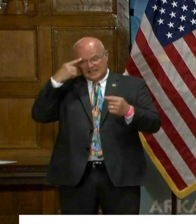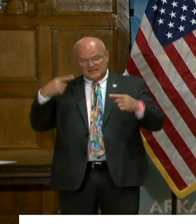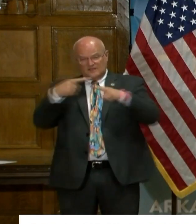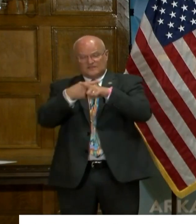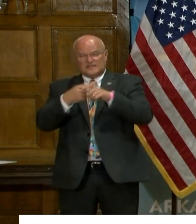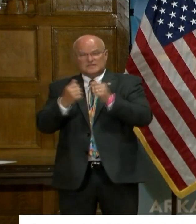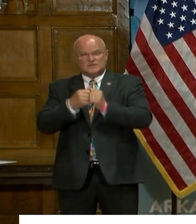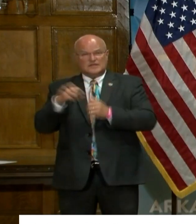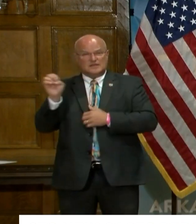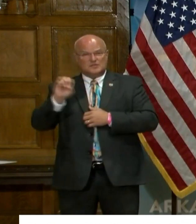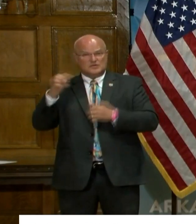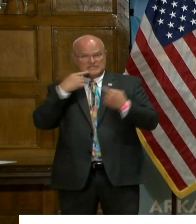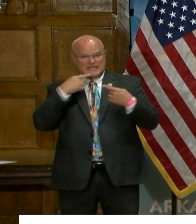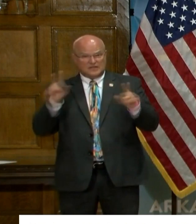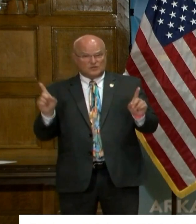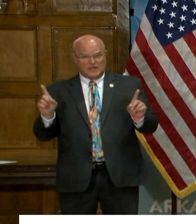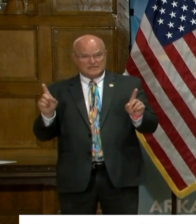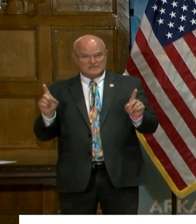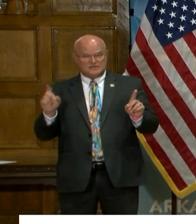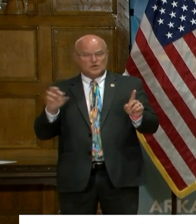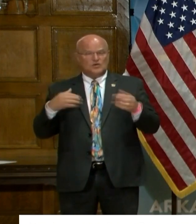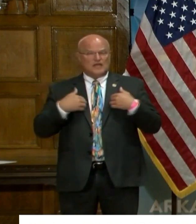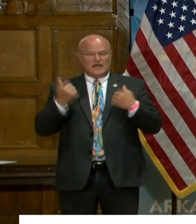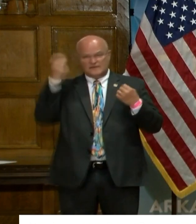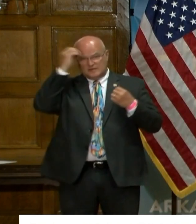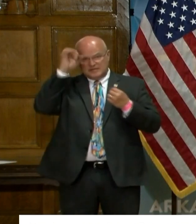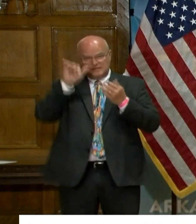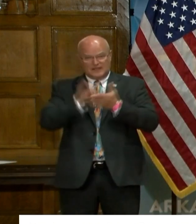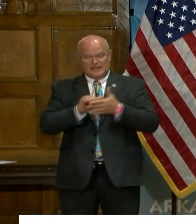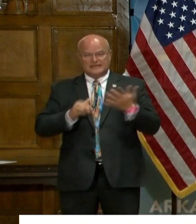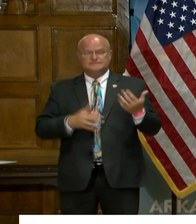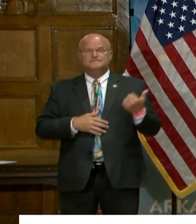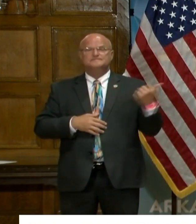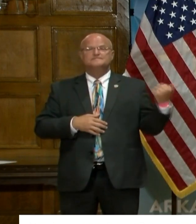your emergency declaration, or do you have any other opinion about it?